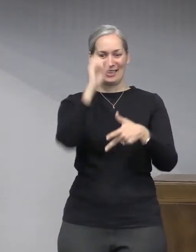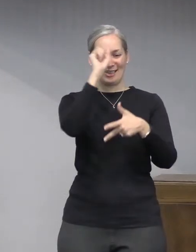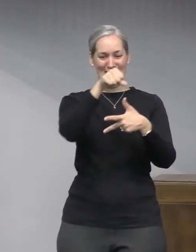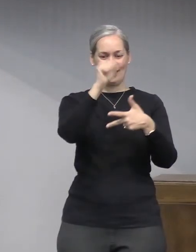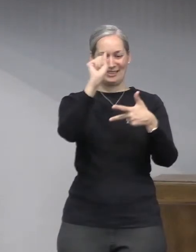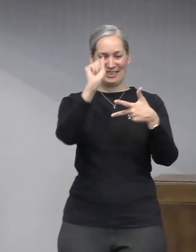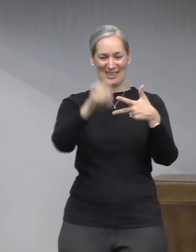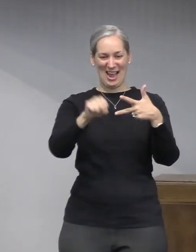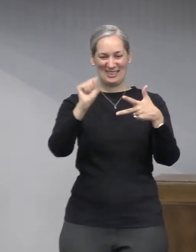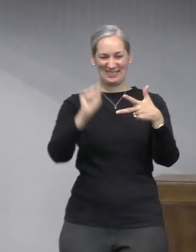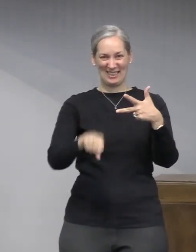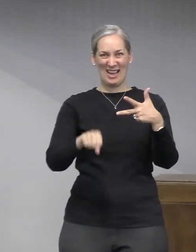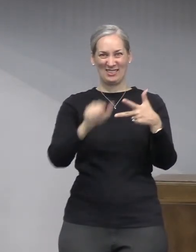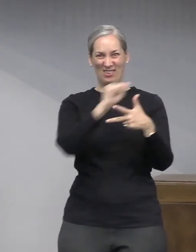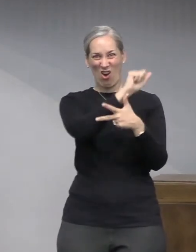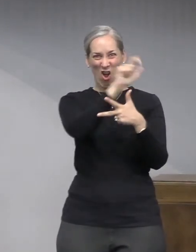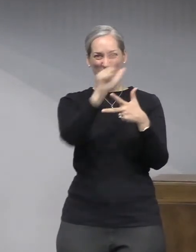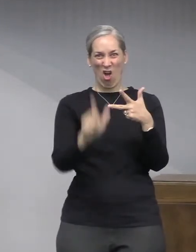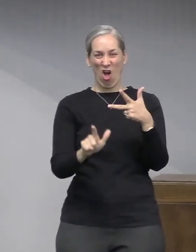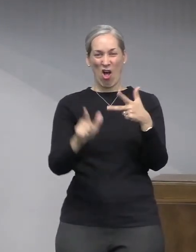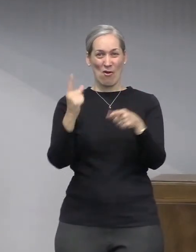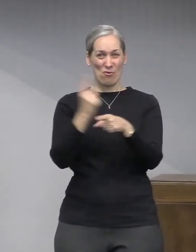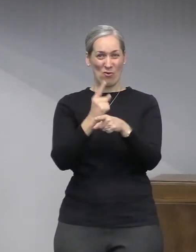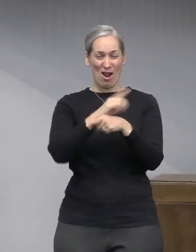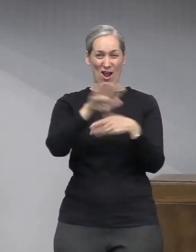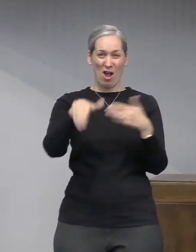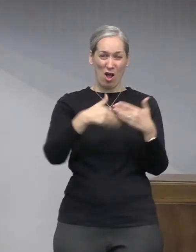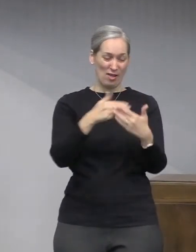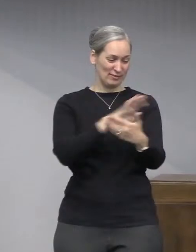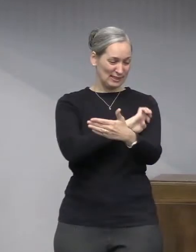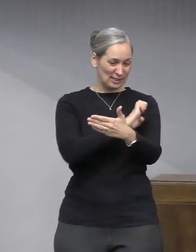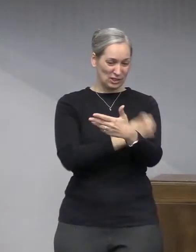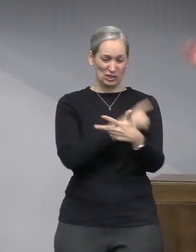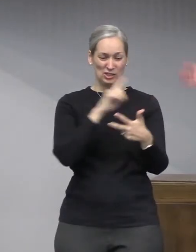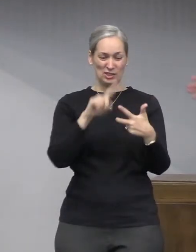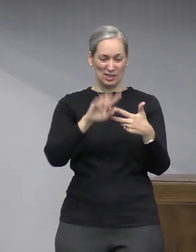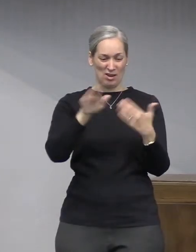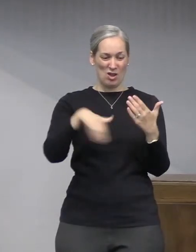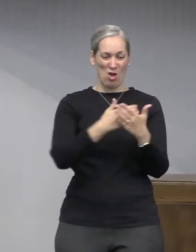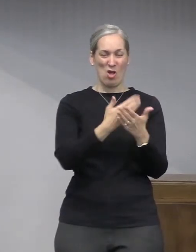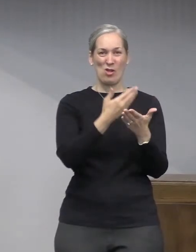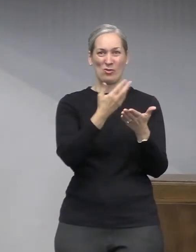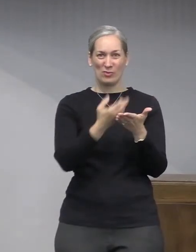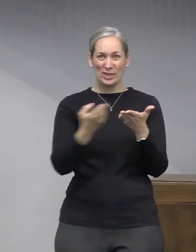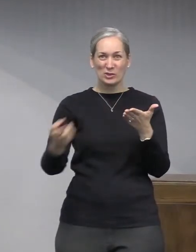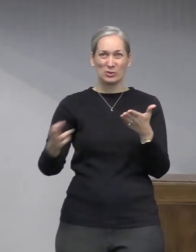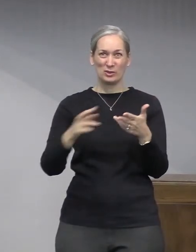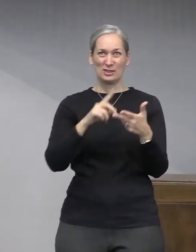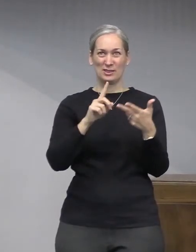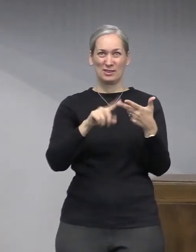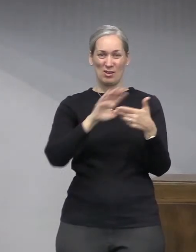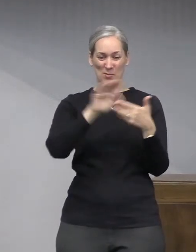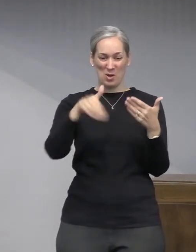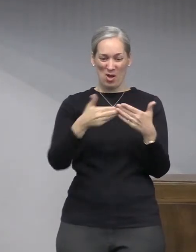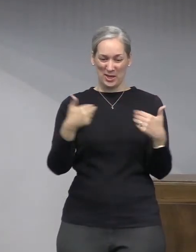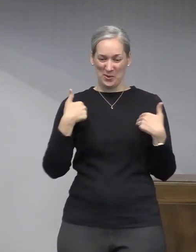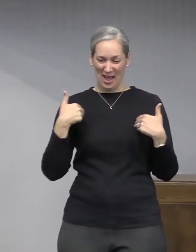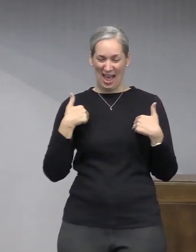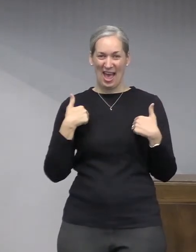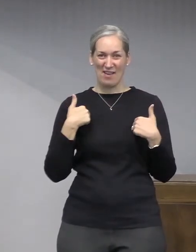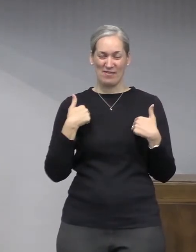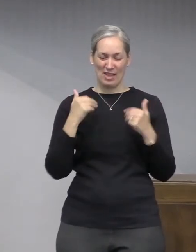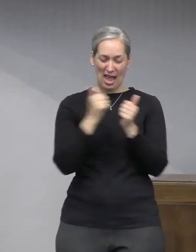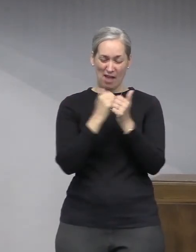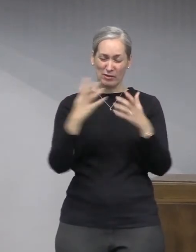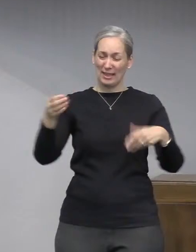It is all of your energy. It is all of your resources. It is with all that you have in an unlimited way.